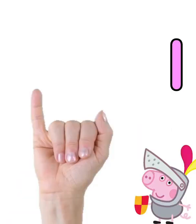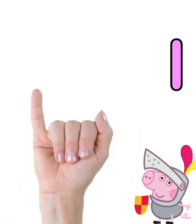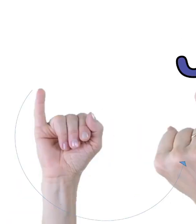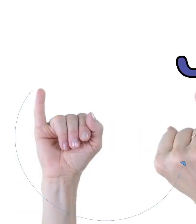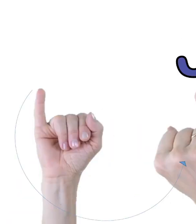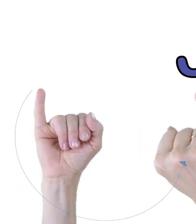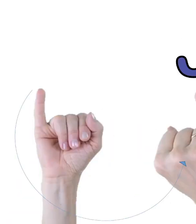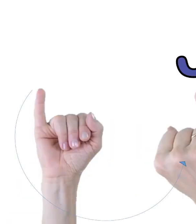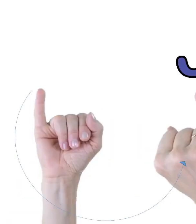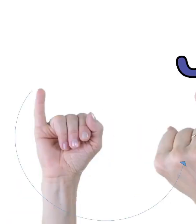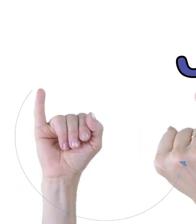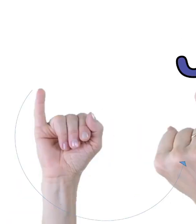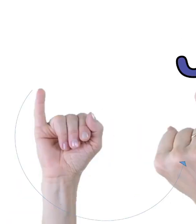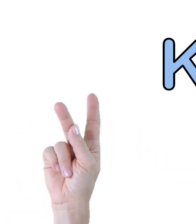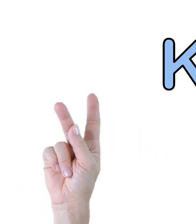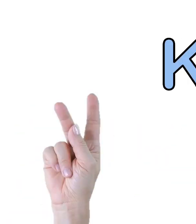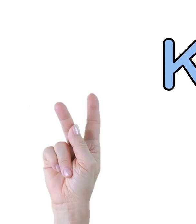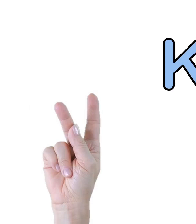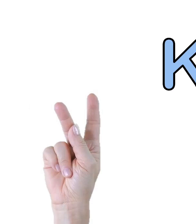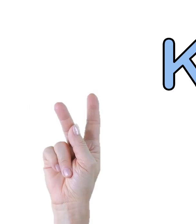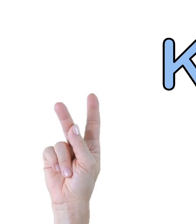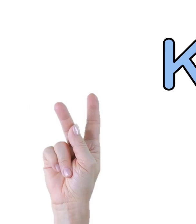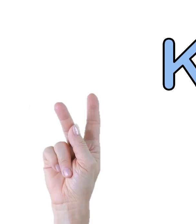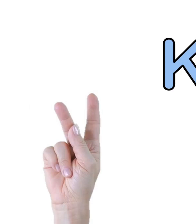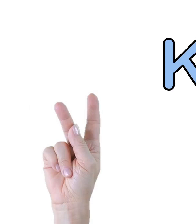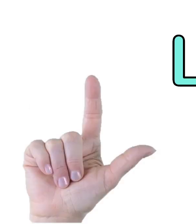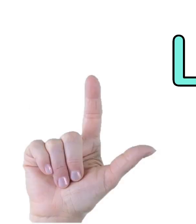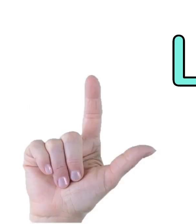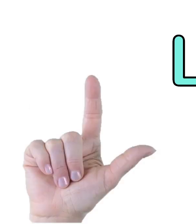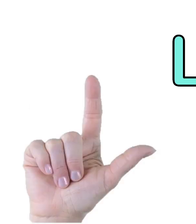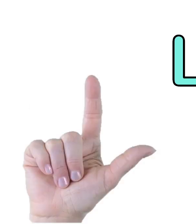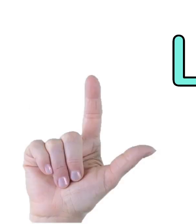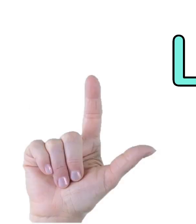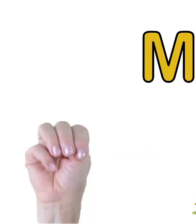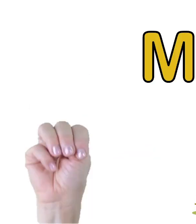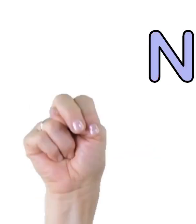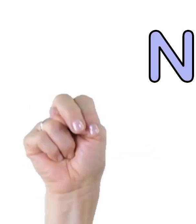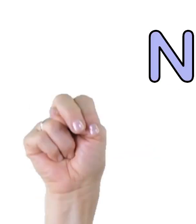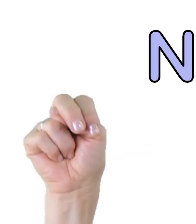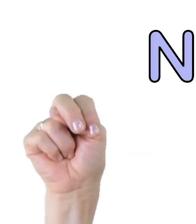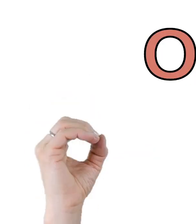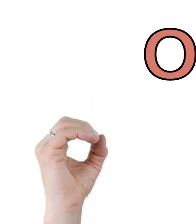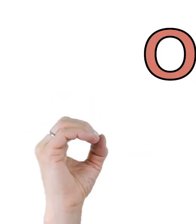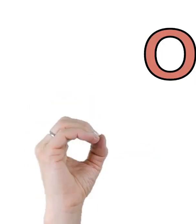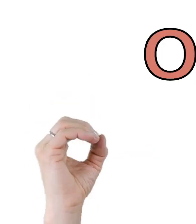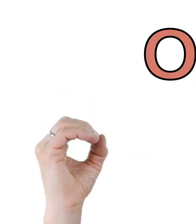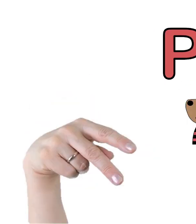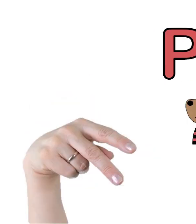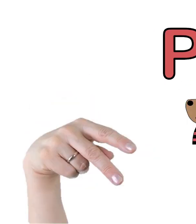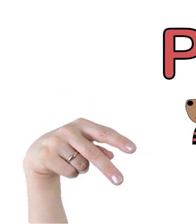J, K, N, L, M, N, O, P